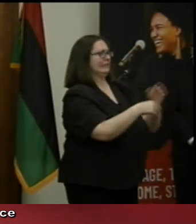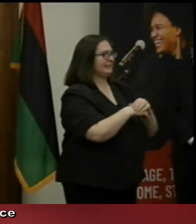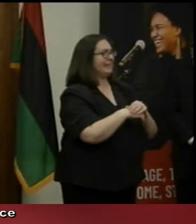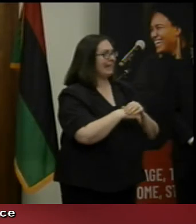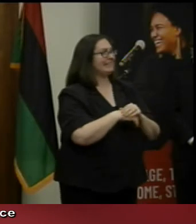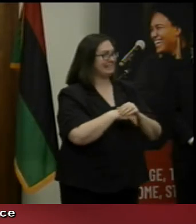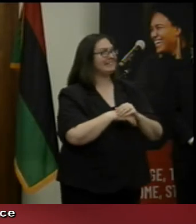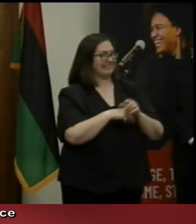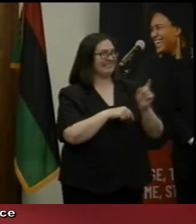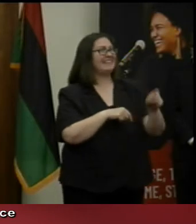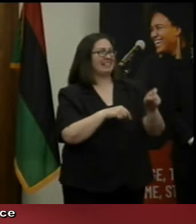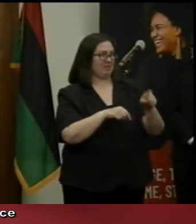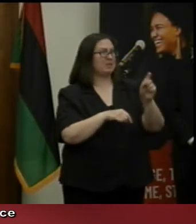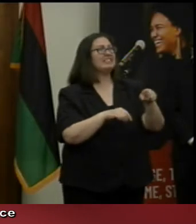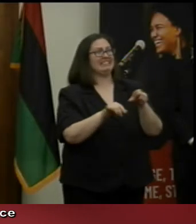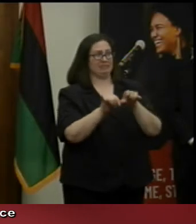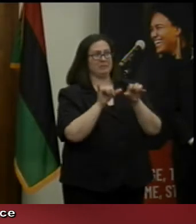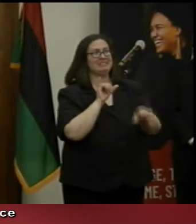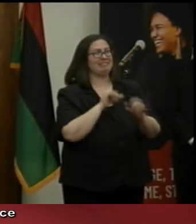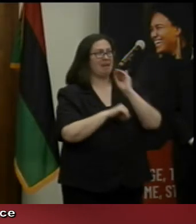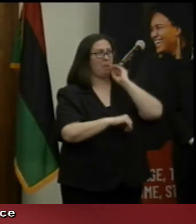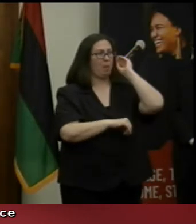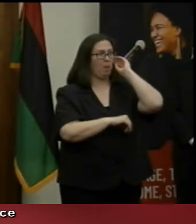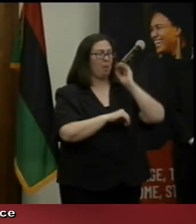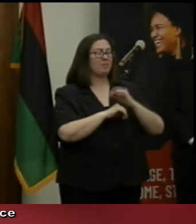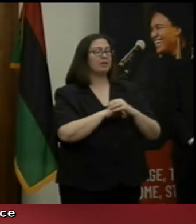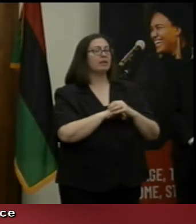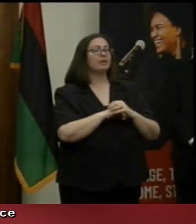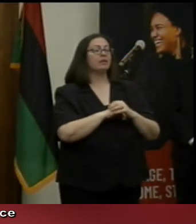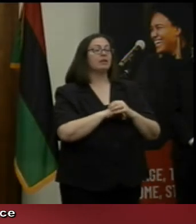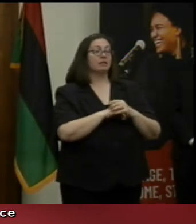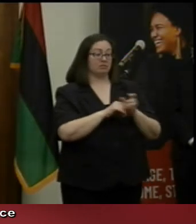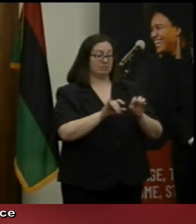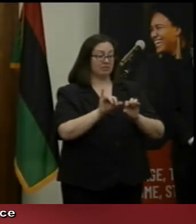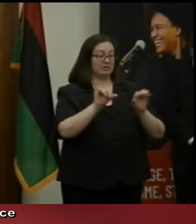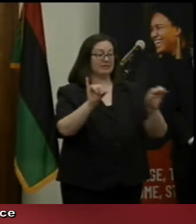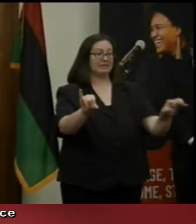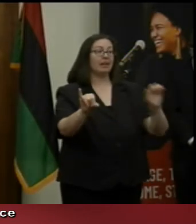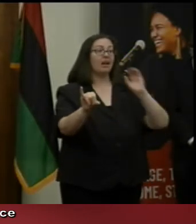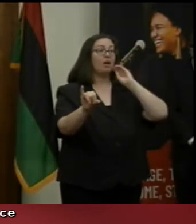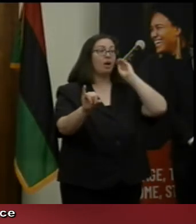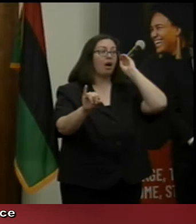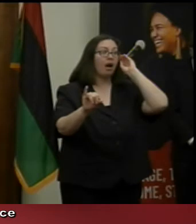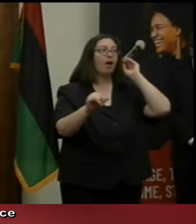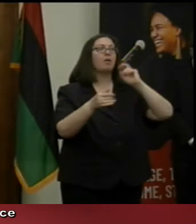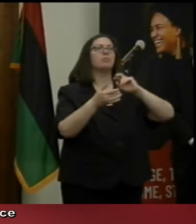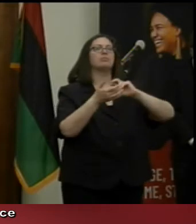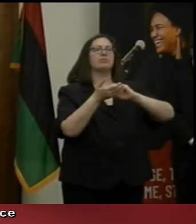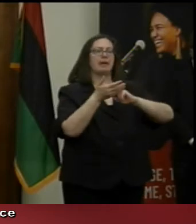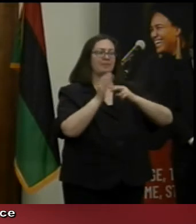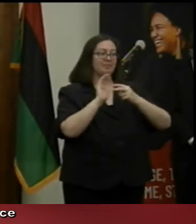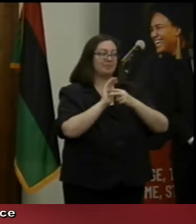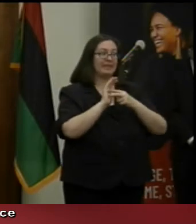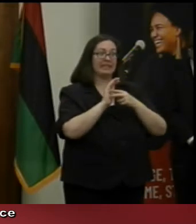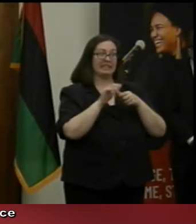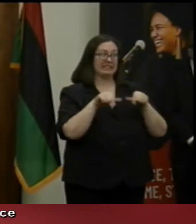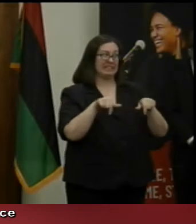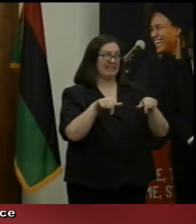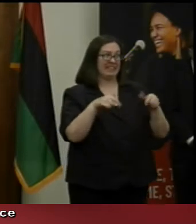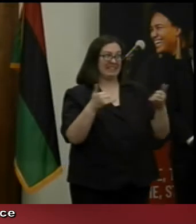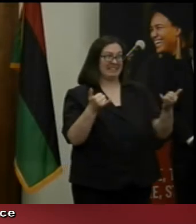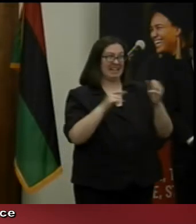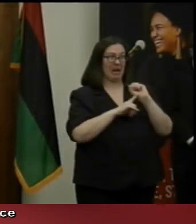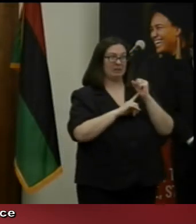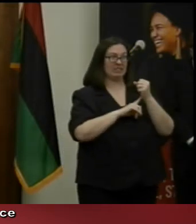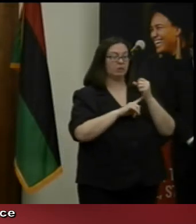for them to stay at home, that staying at home what has caused this not to be as bad as